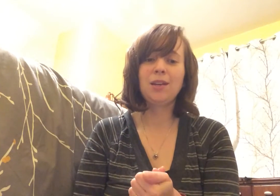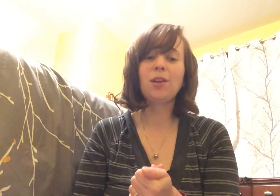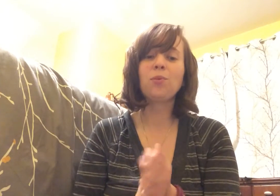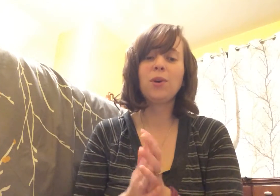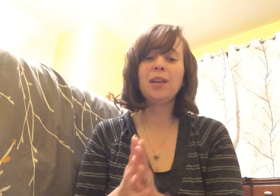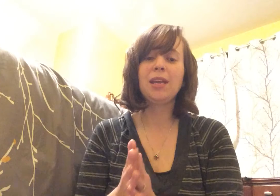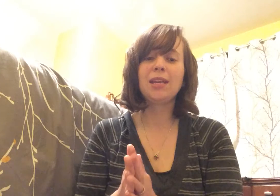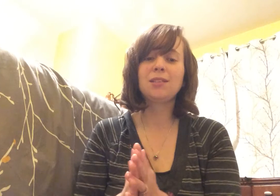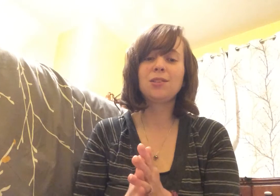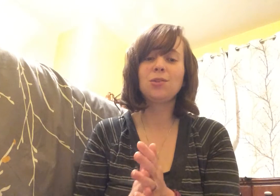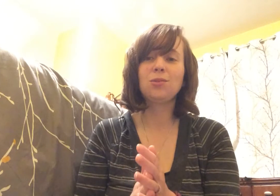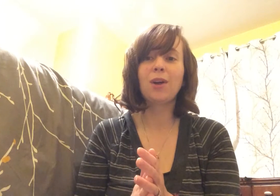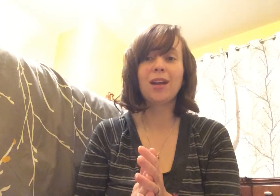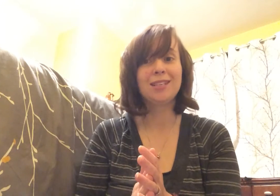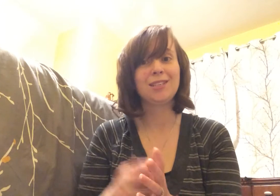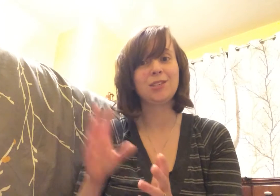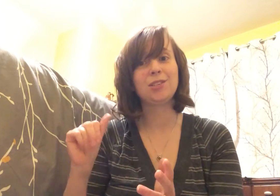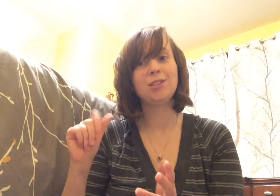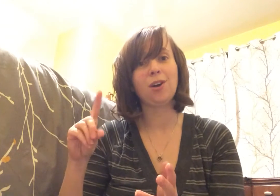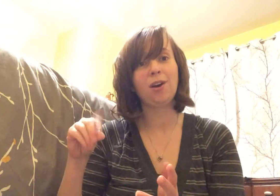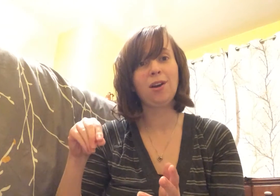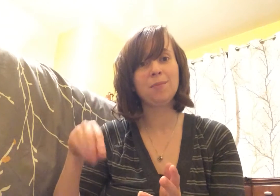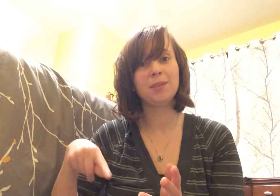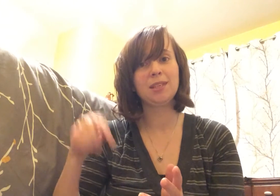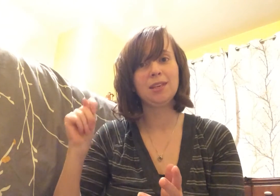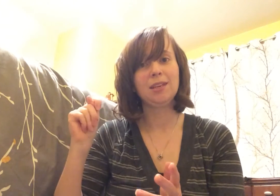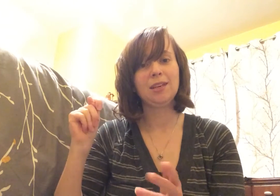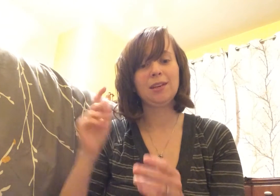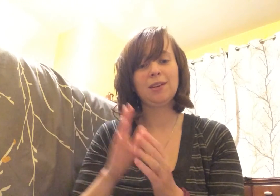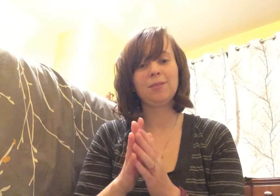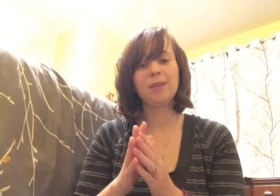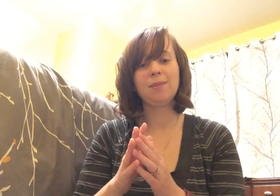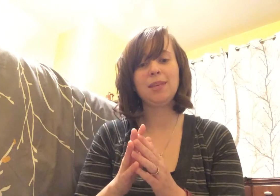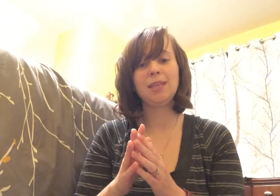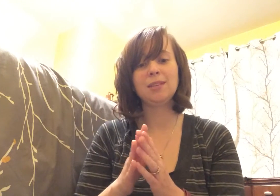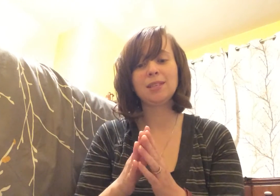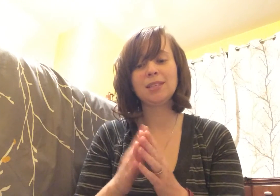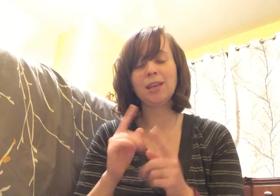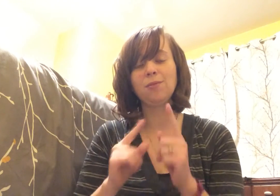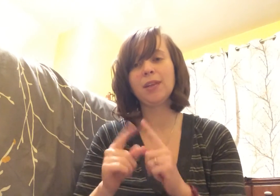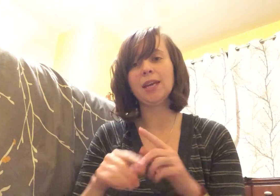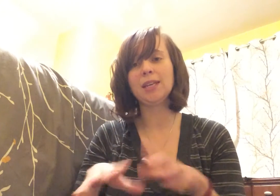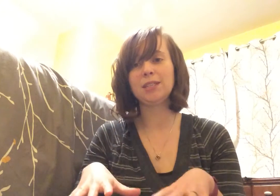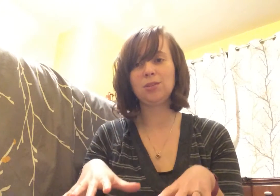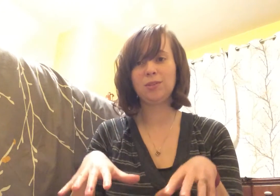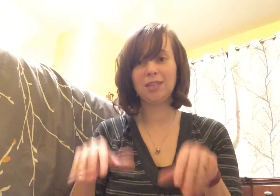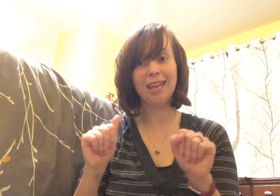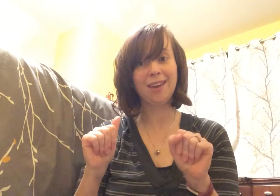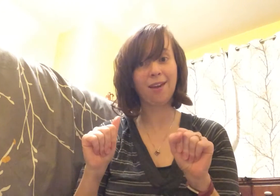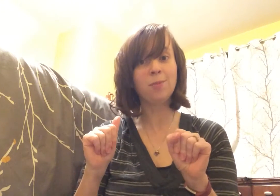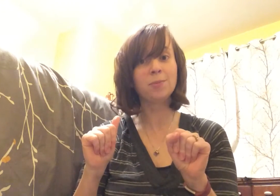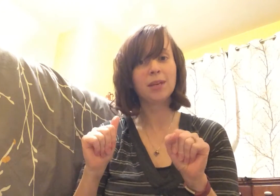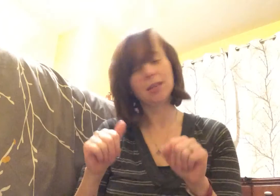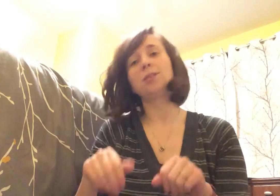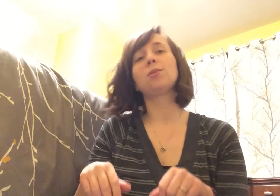Another one is to adopt. The sign for that is to take up. So